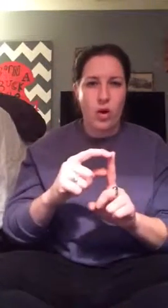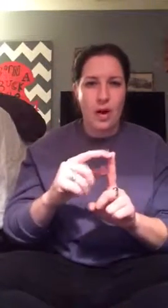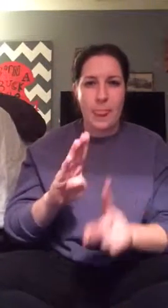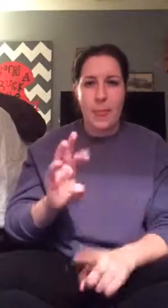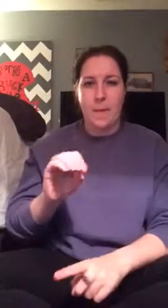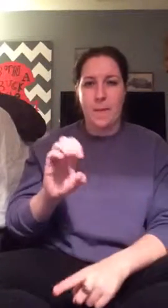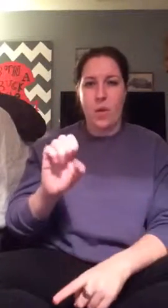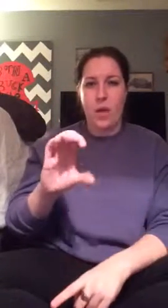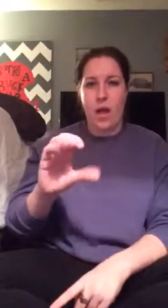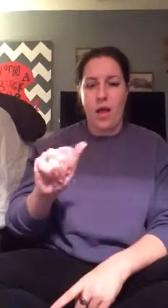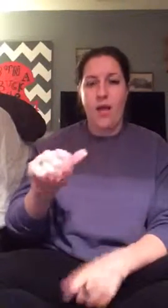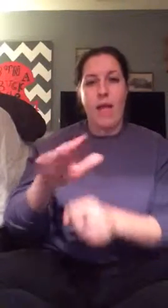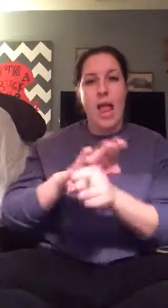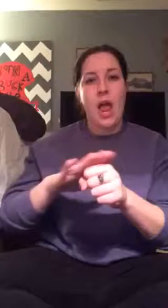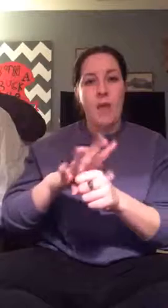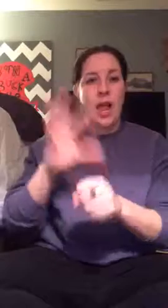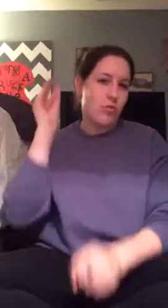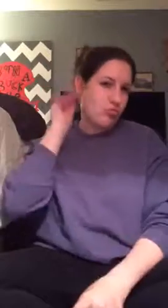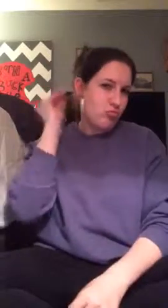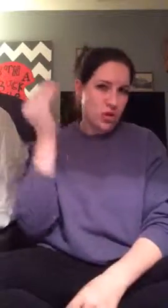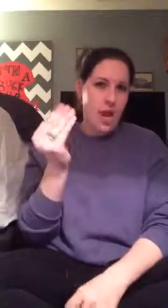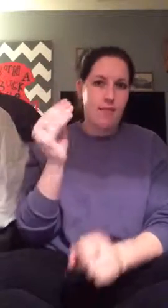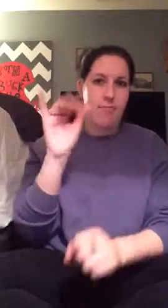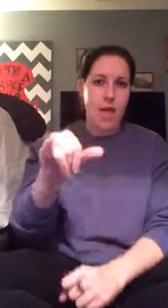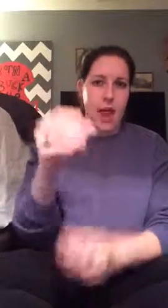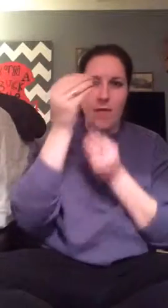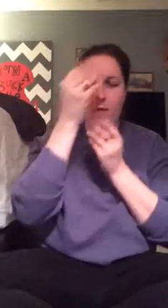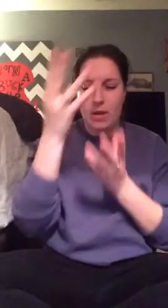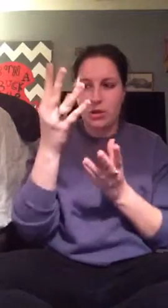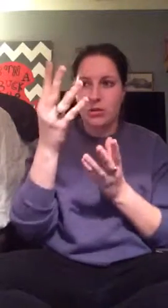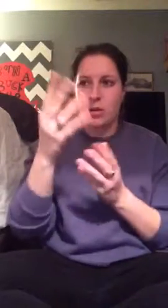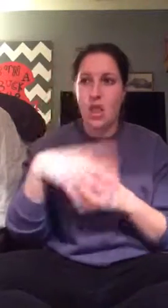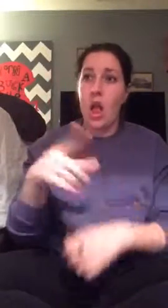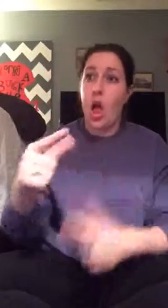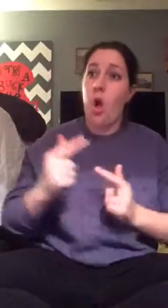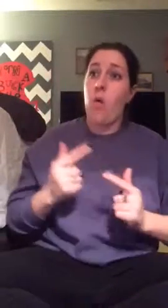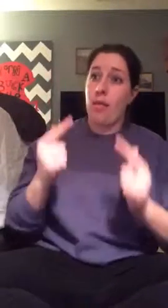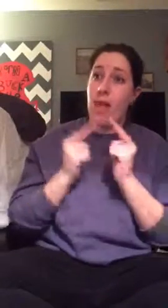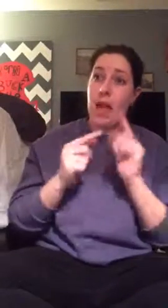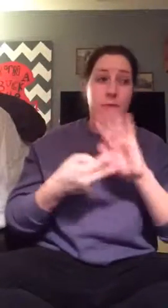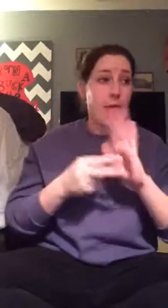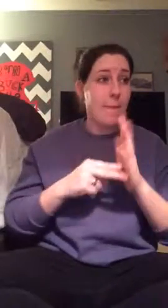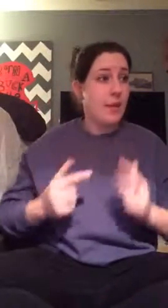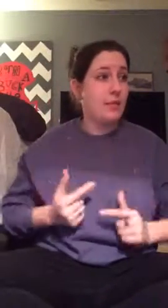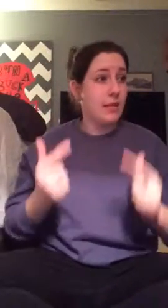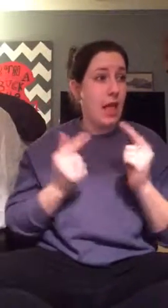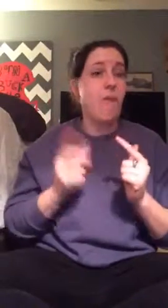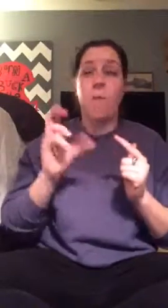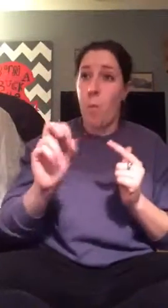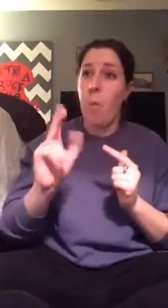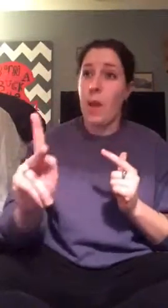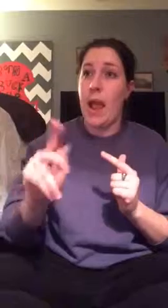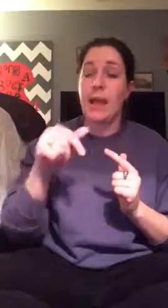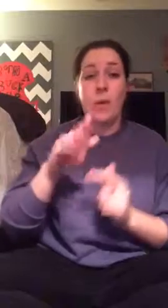said, that is life, you all are native English speakers, you're like, oh, that is life. You say it effortlessly because Broca's area decoded, oh, for